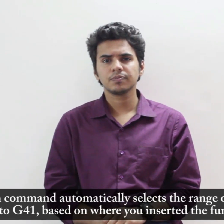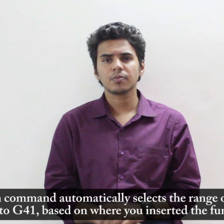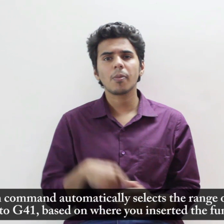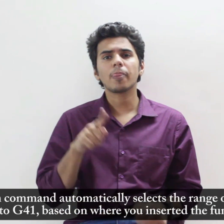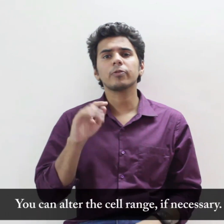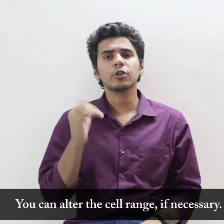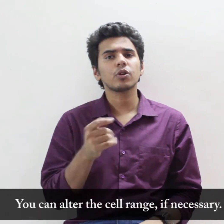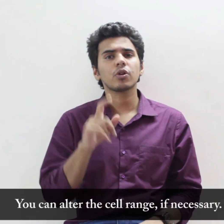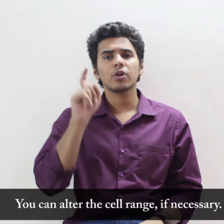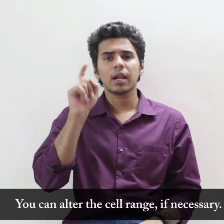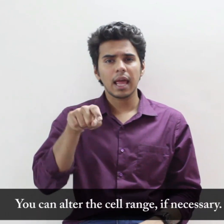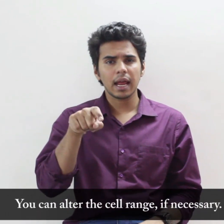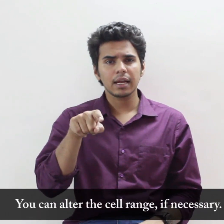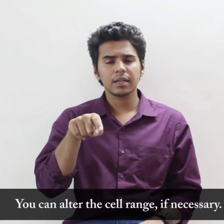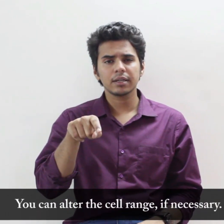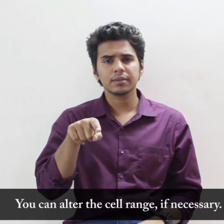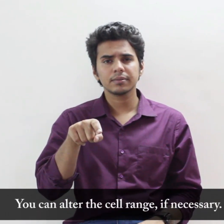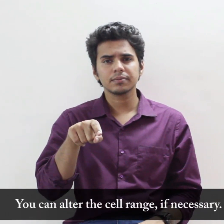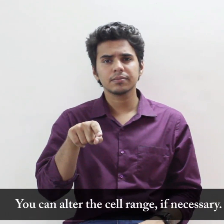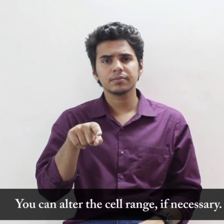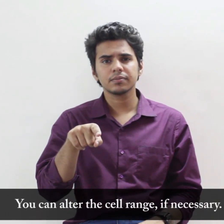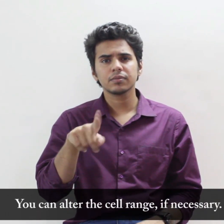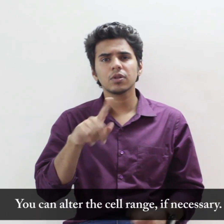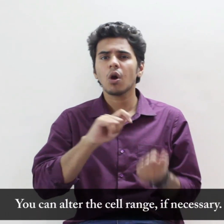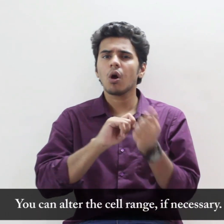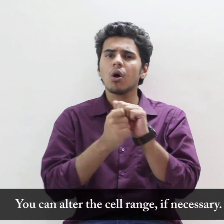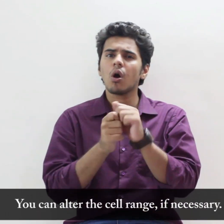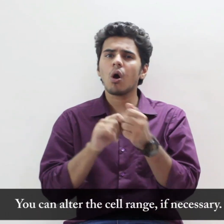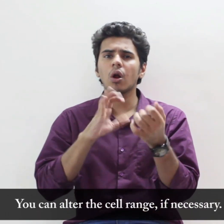You can alter the cell range if necessary.